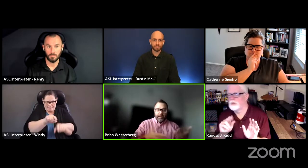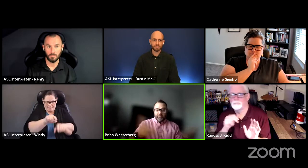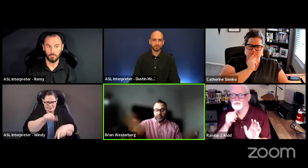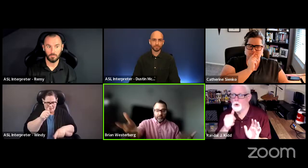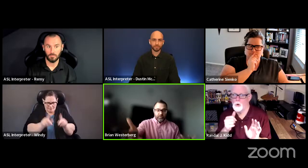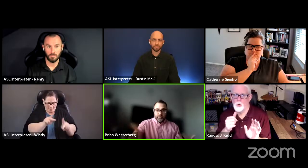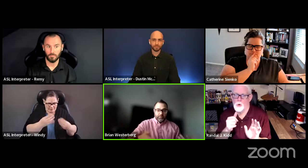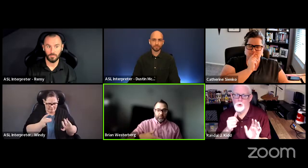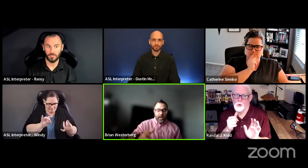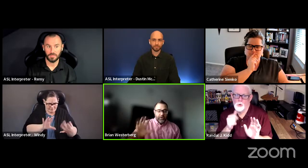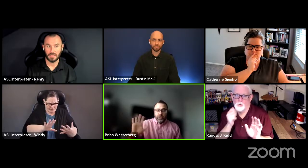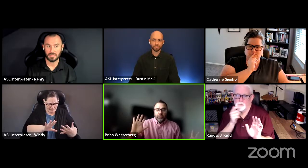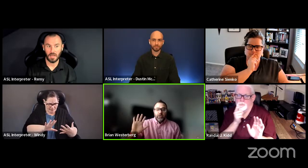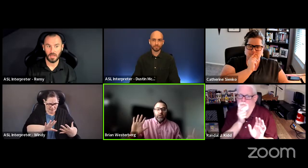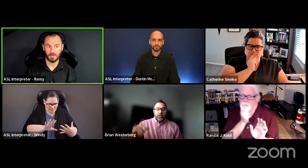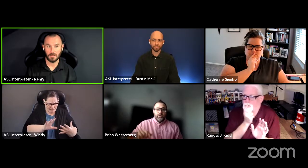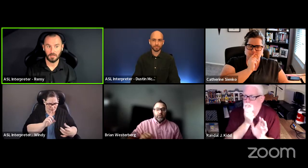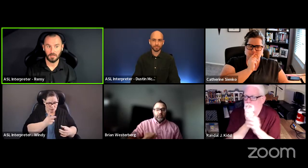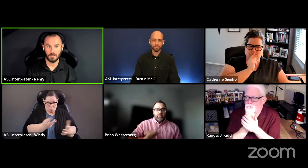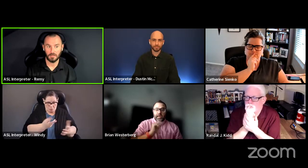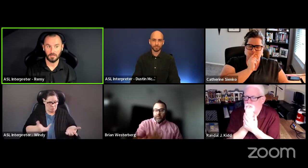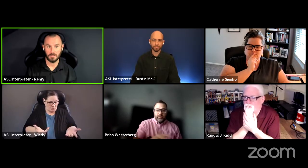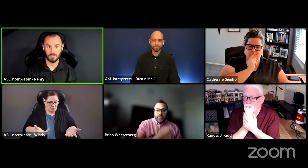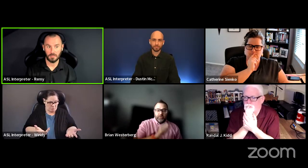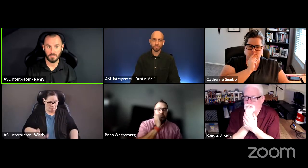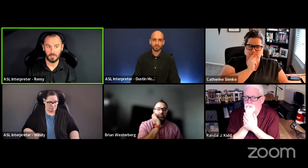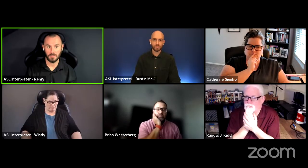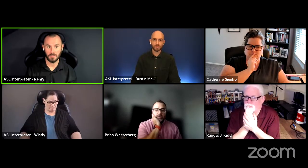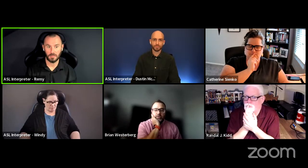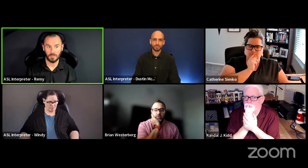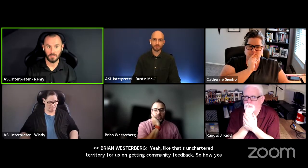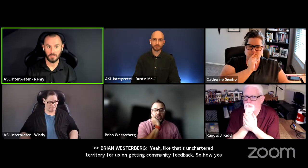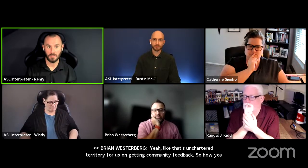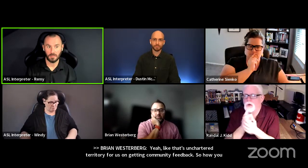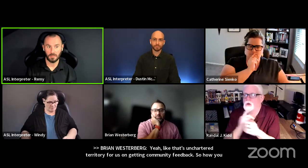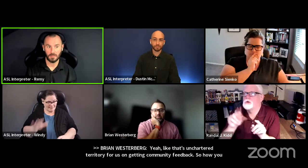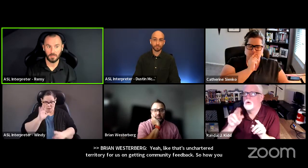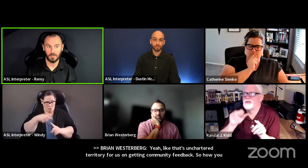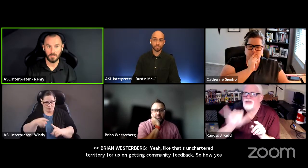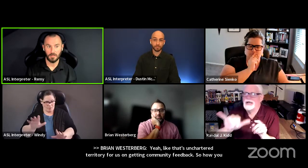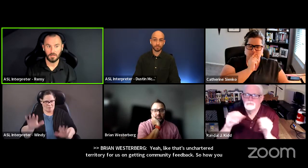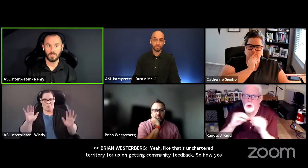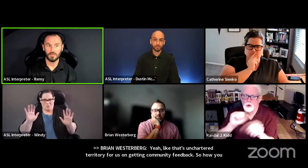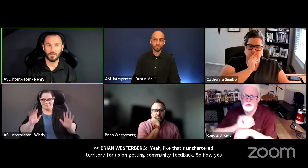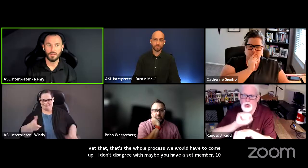same feedback for the 2 people. I don't know. That's not what you're wanting.